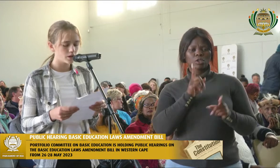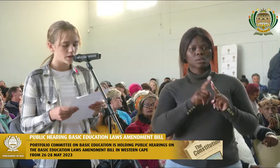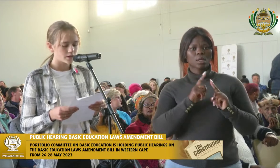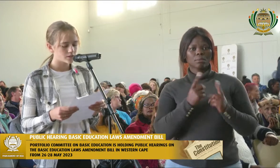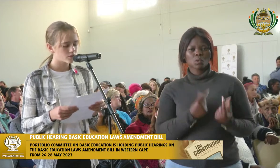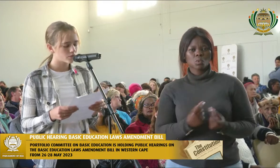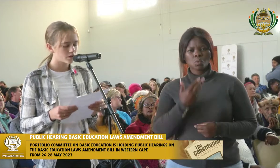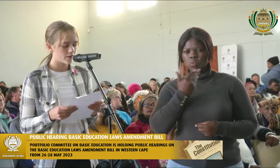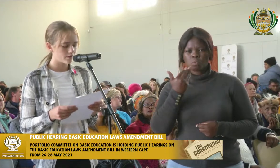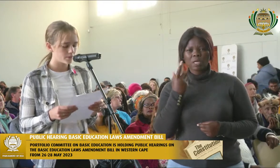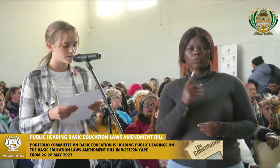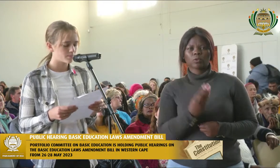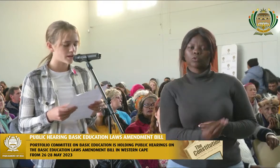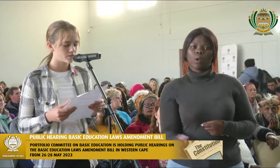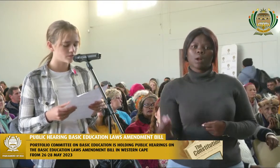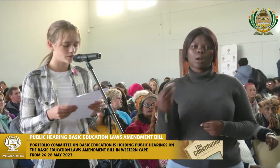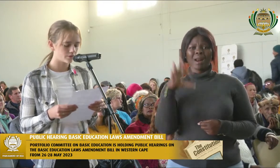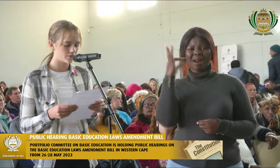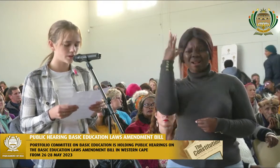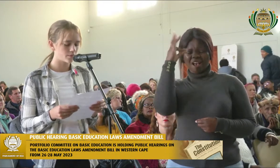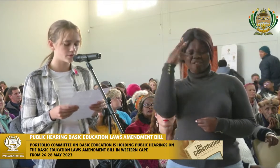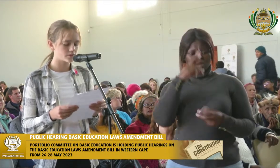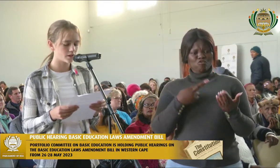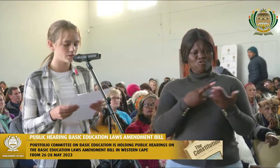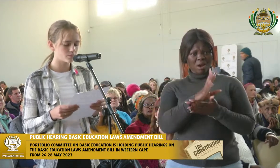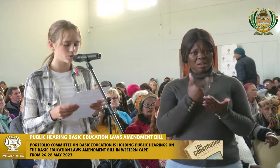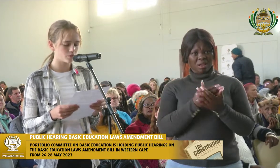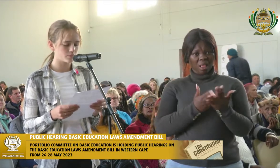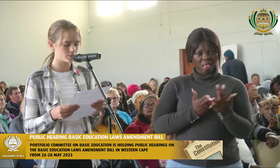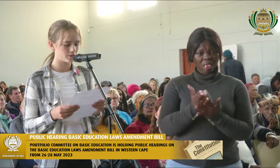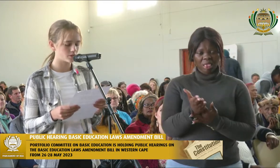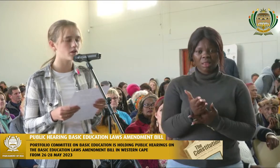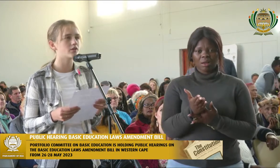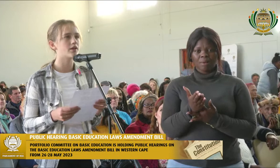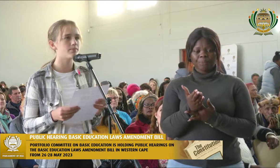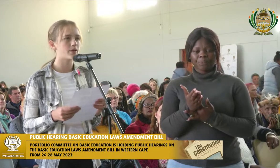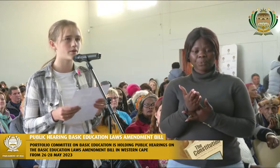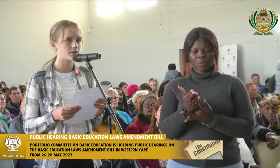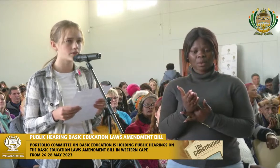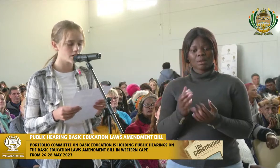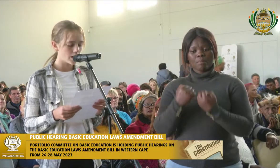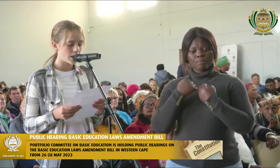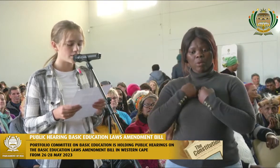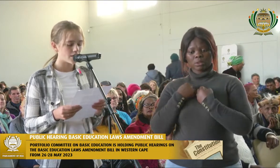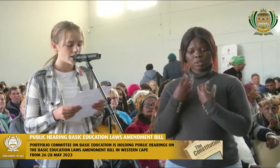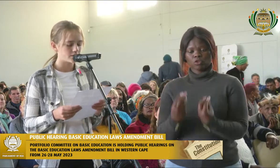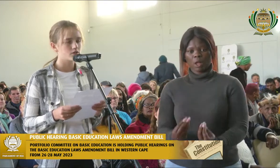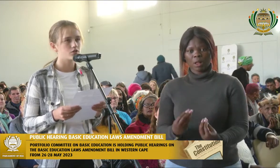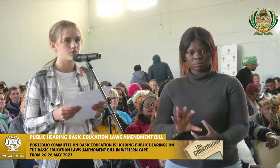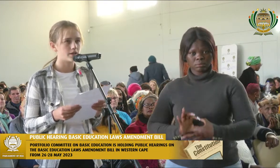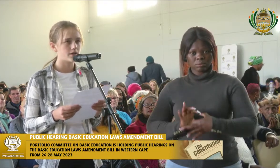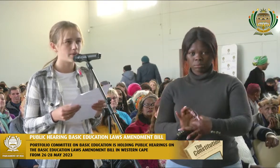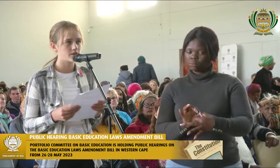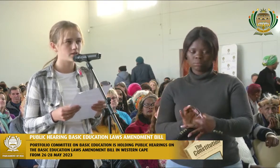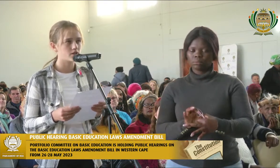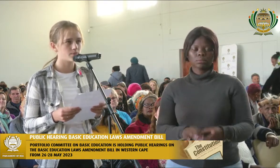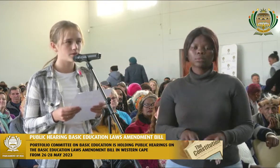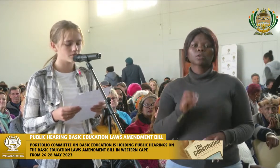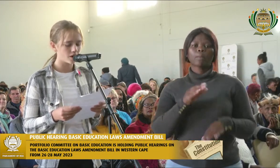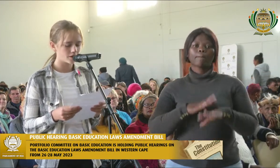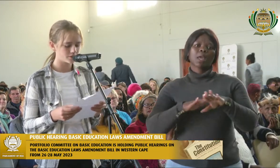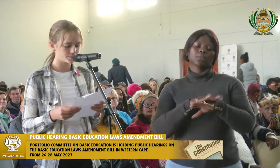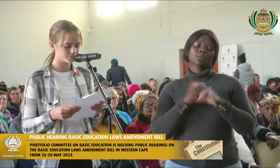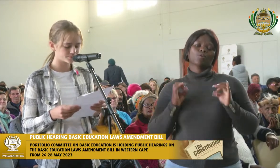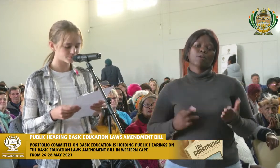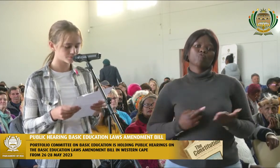you. It is not the government's place to interfere with the sacred bond between child and parent, and that should be a basic